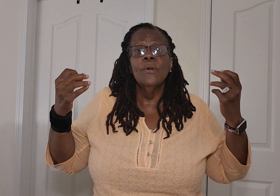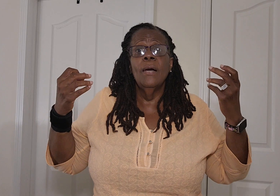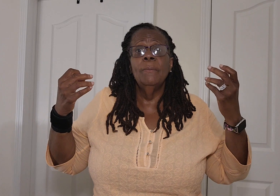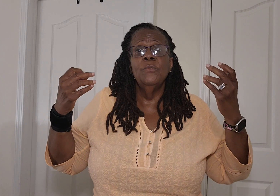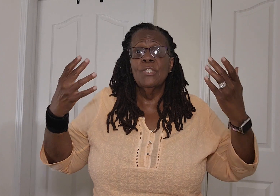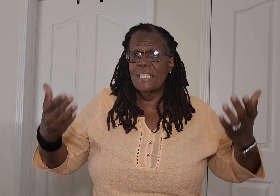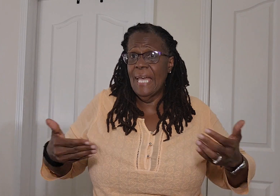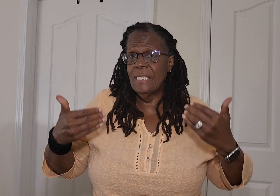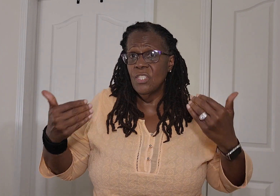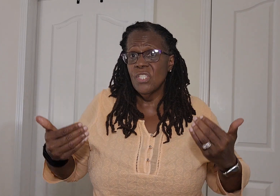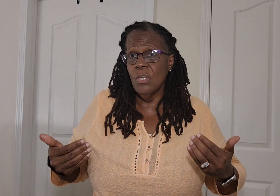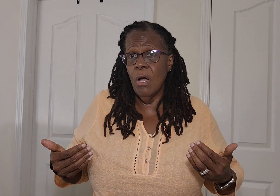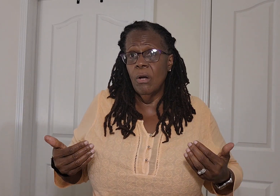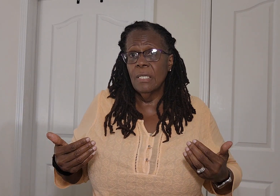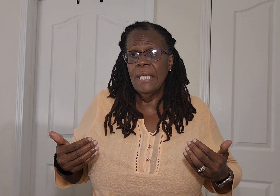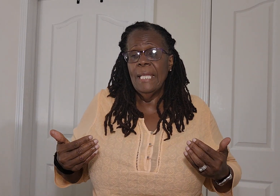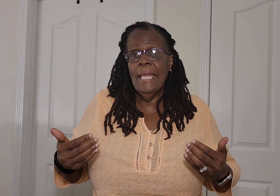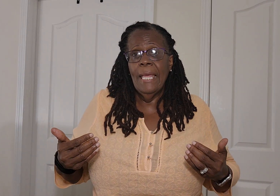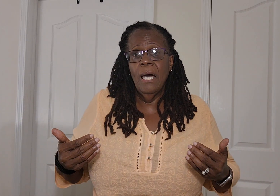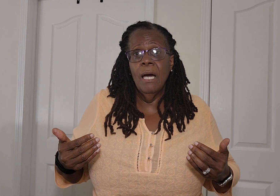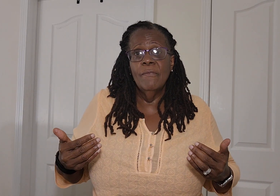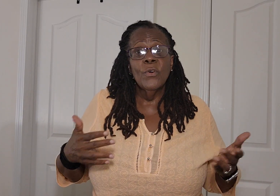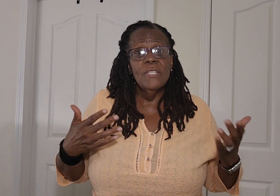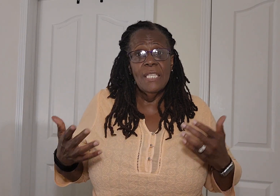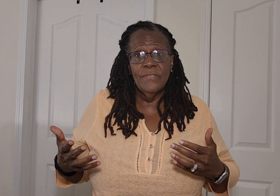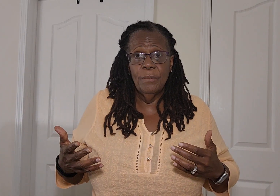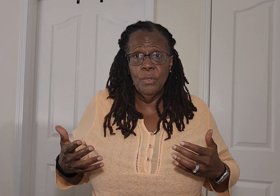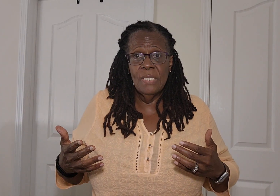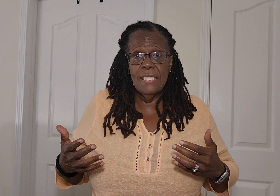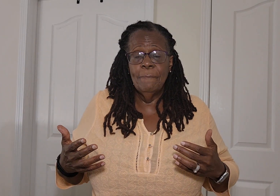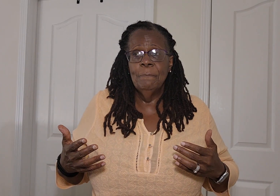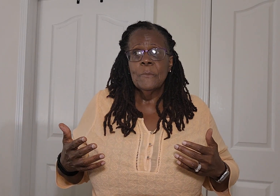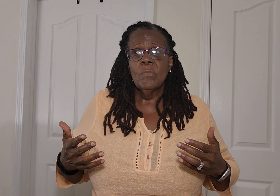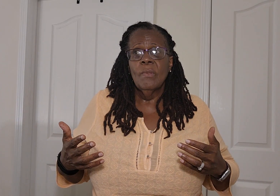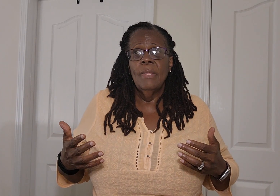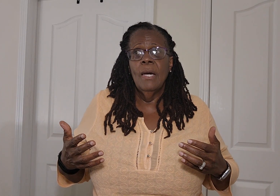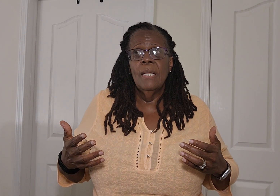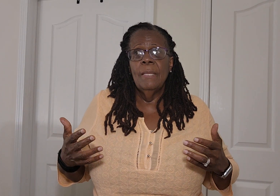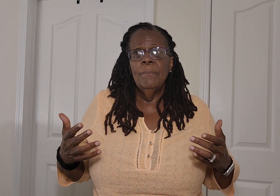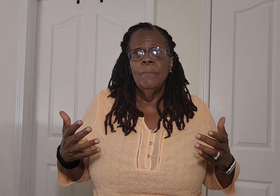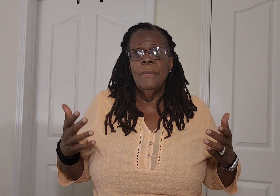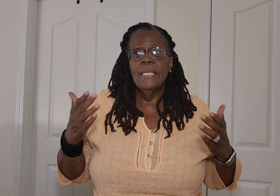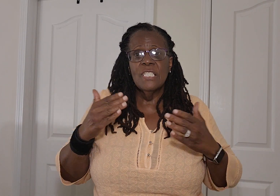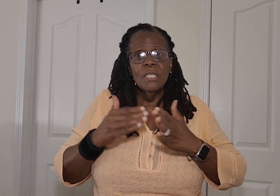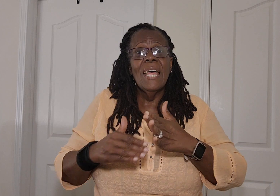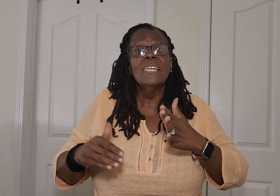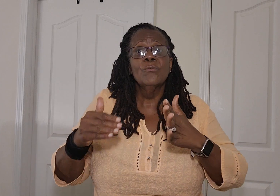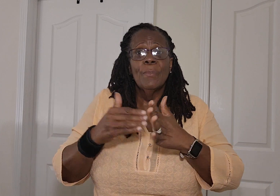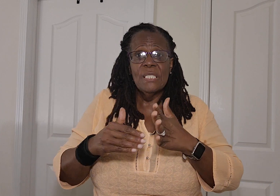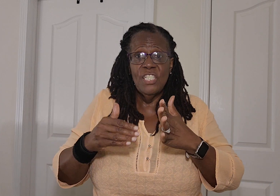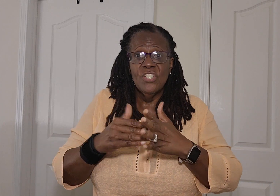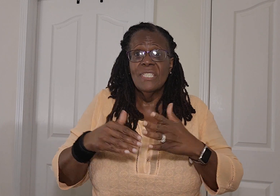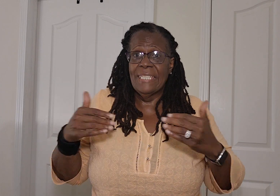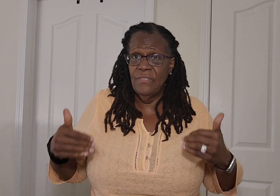Whenever you're signing a song for the deaf community, and it's a lot of repetition. Like in